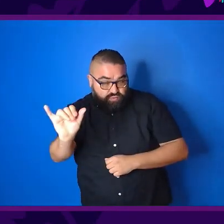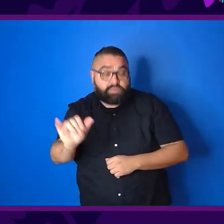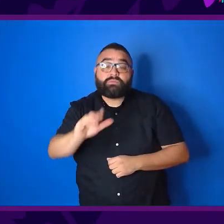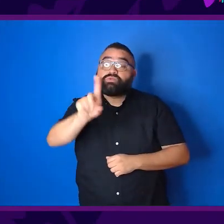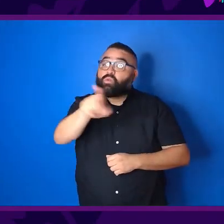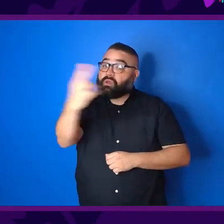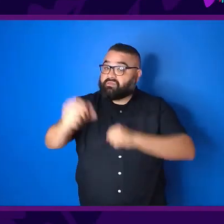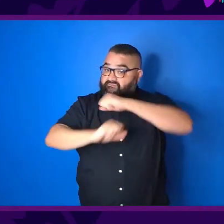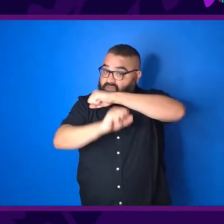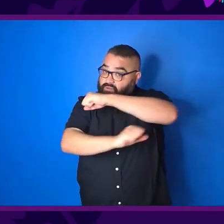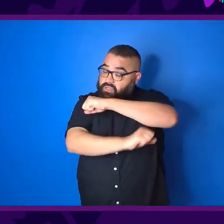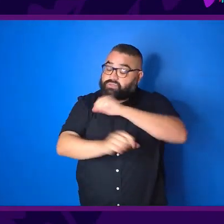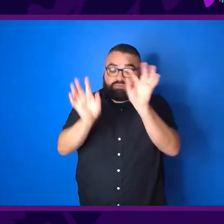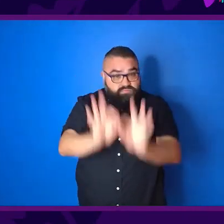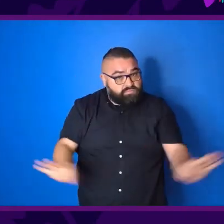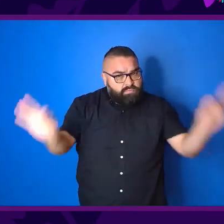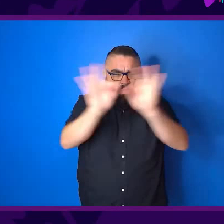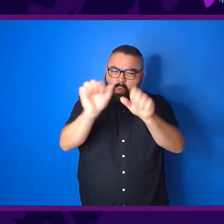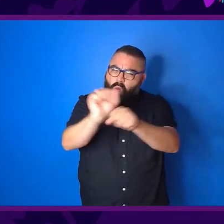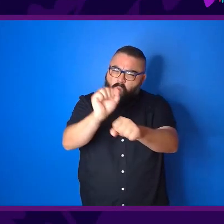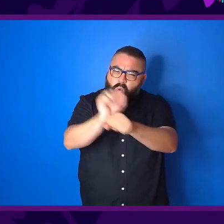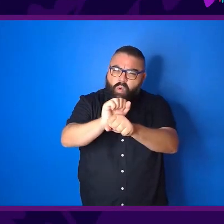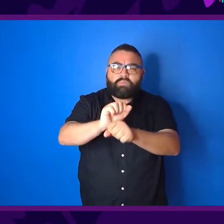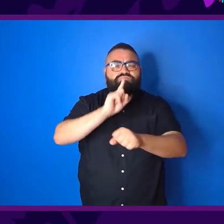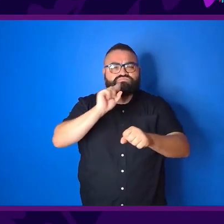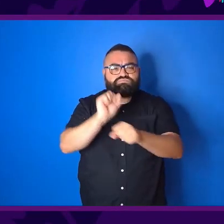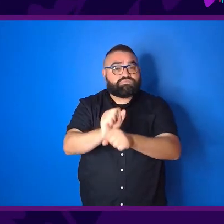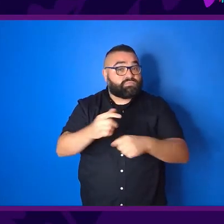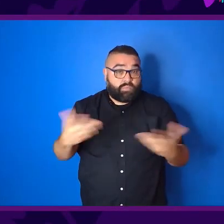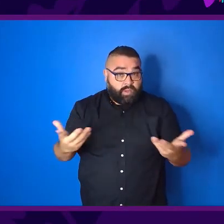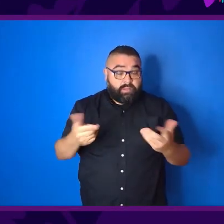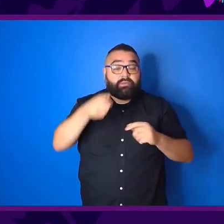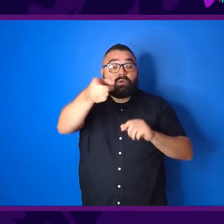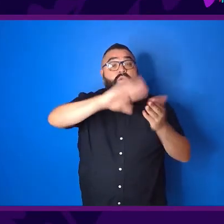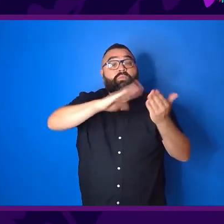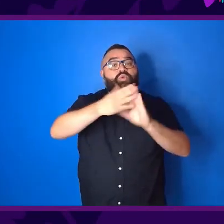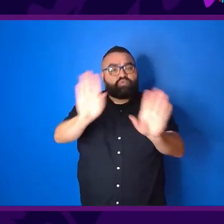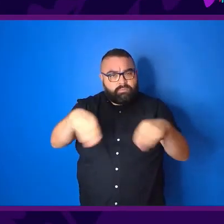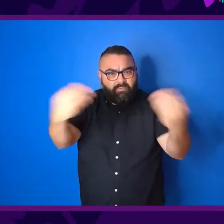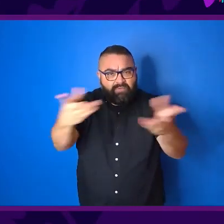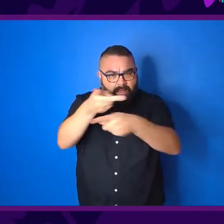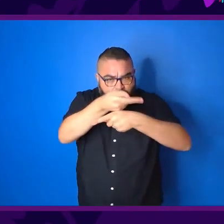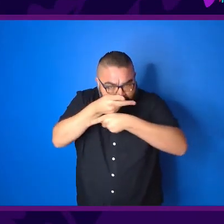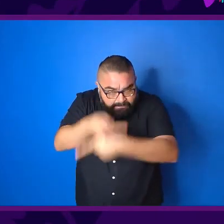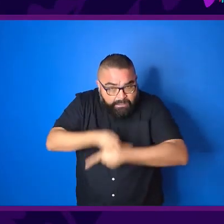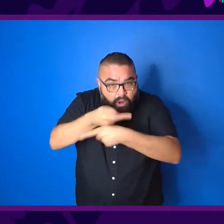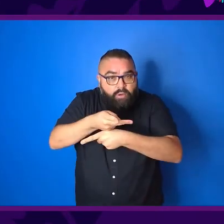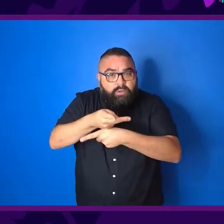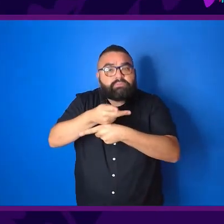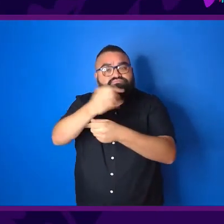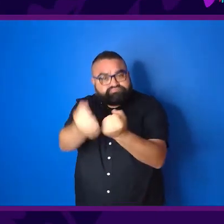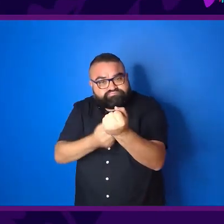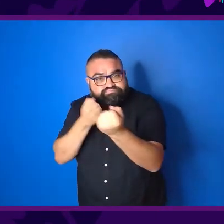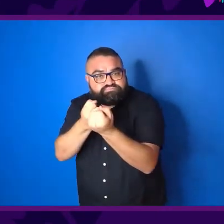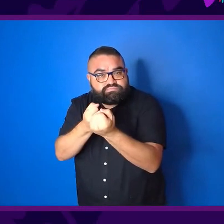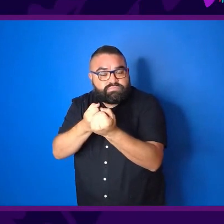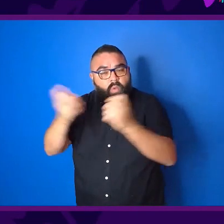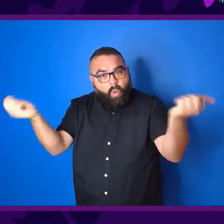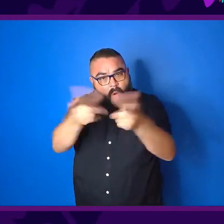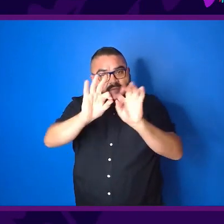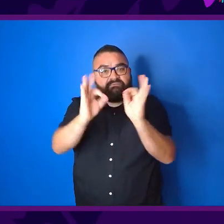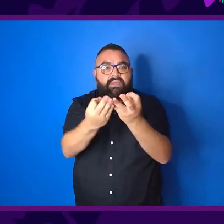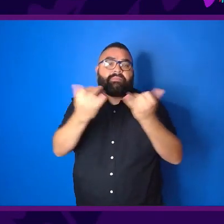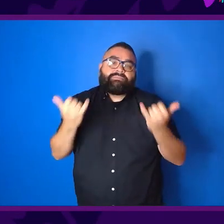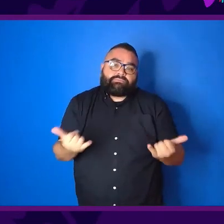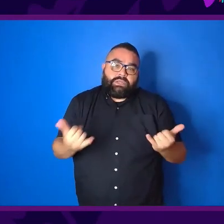helping ensure that vulnerable communities receive the care and assistance that all families need during this difficult time.